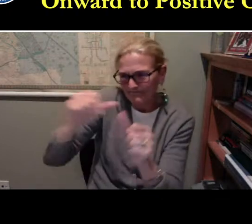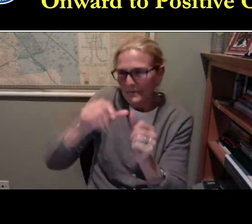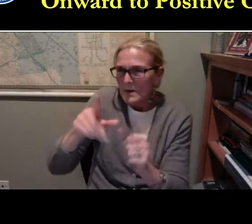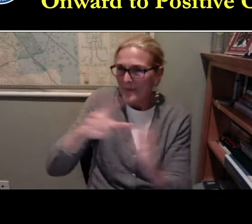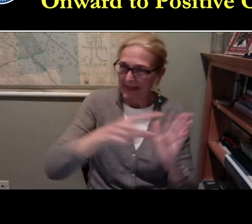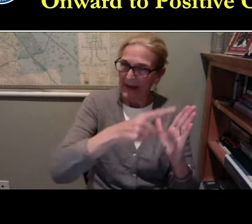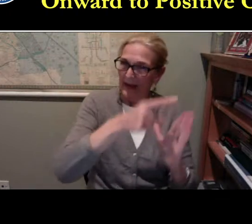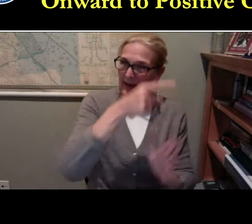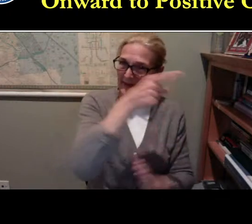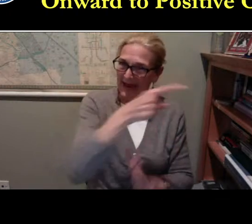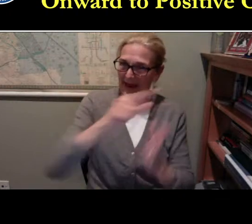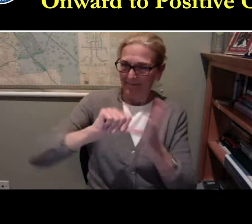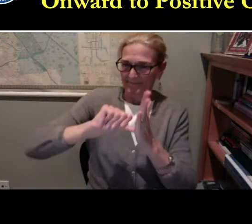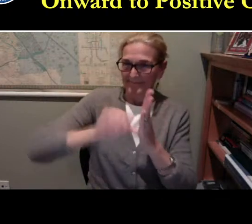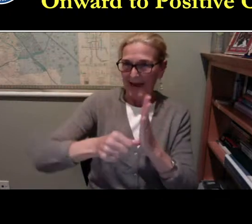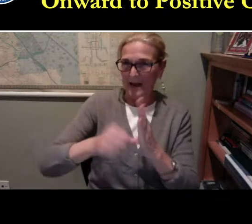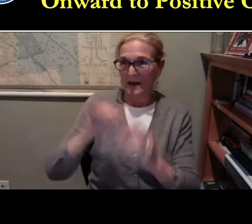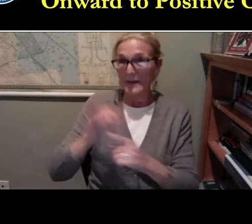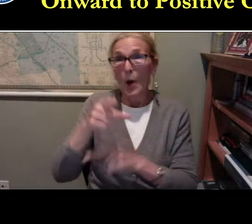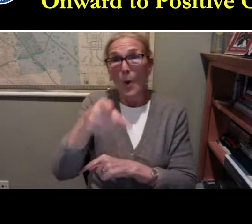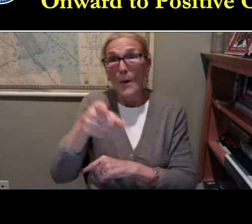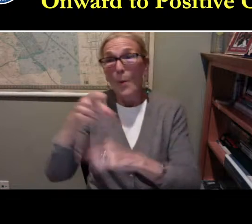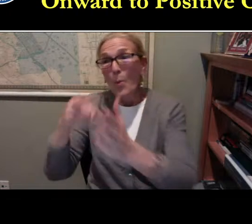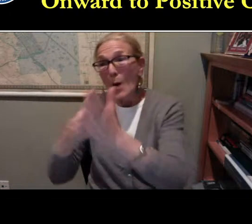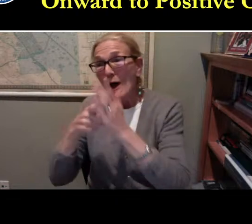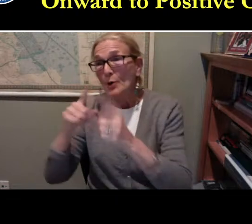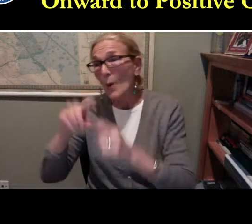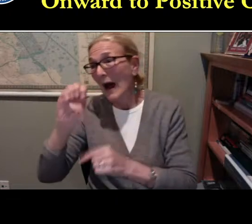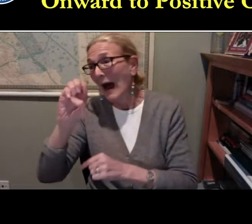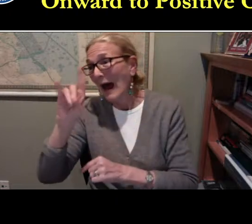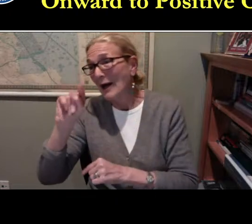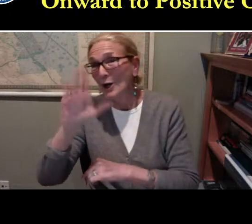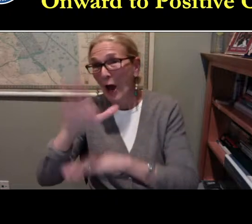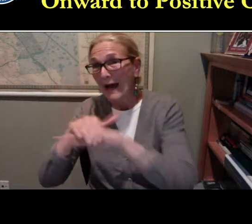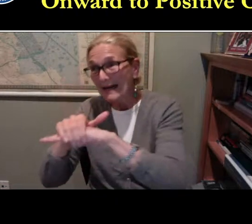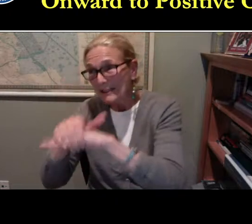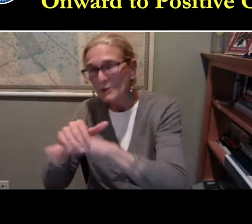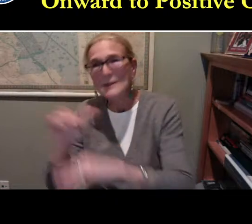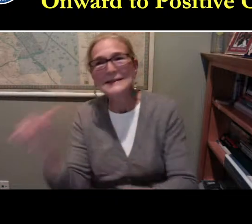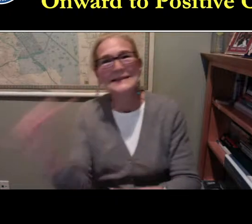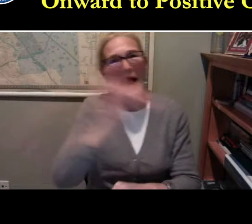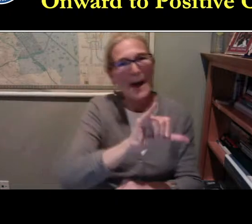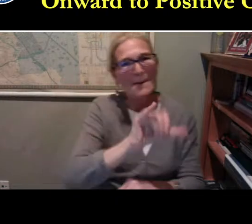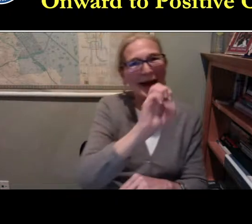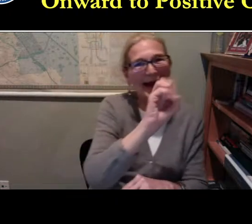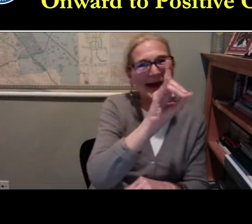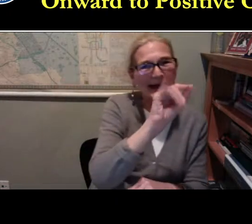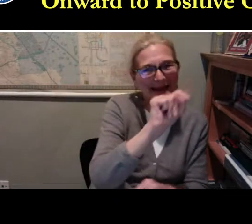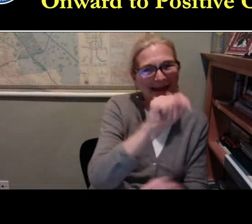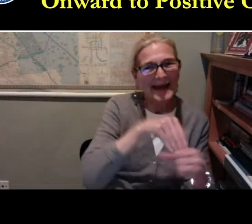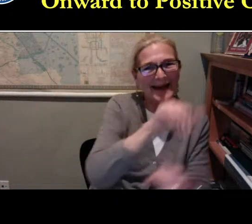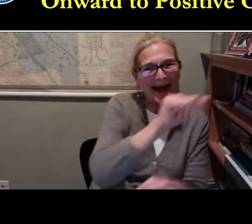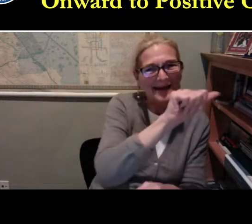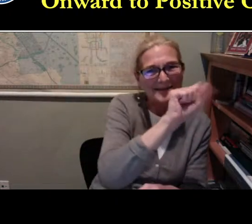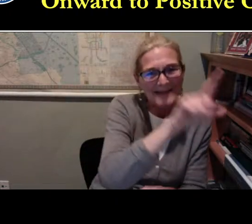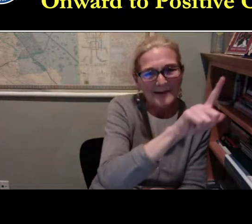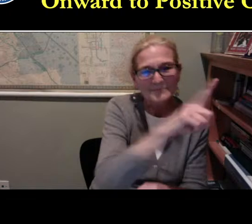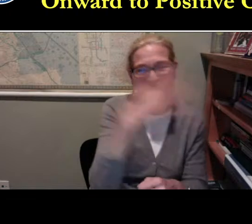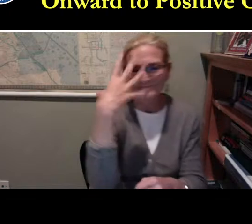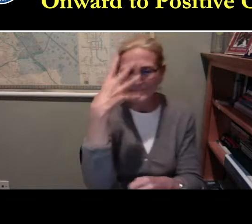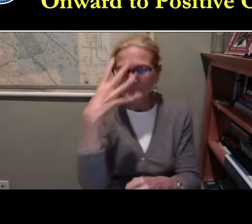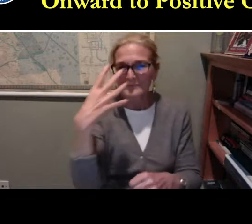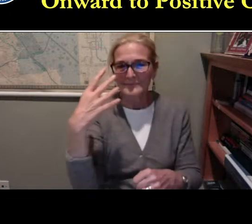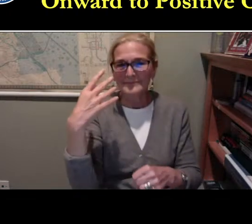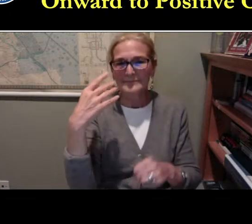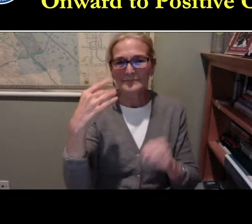it. I mean, it was a team of three students. So the emphasis being that you're required to edit your